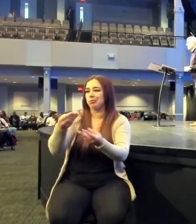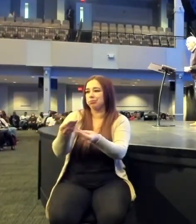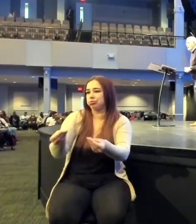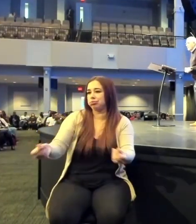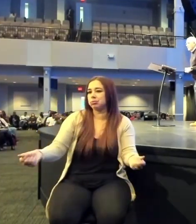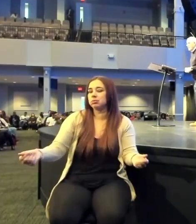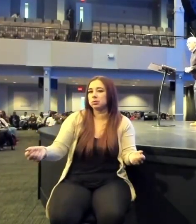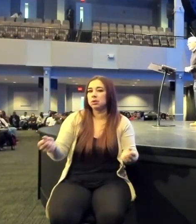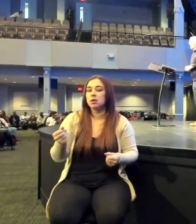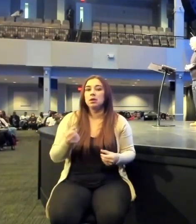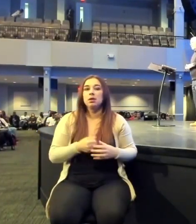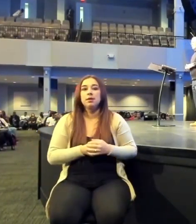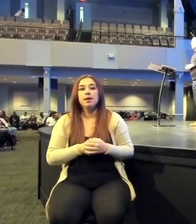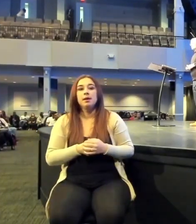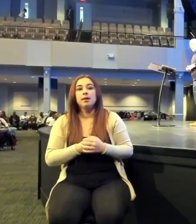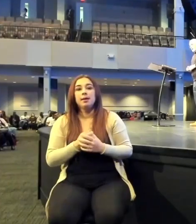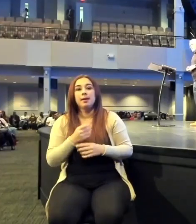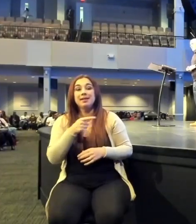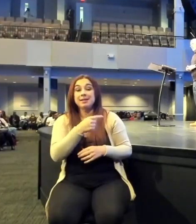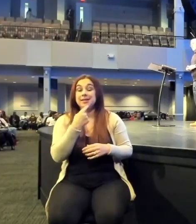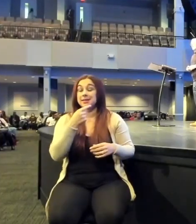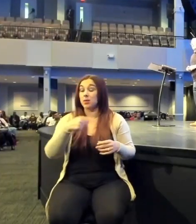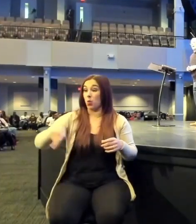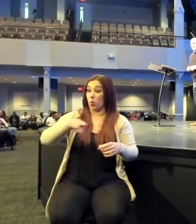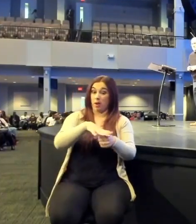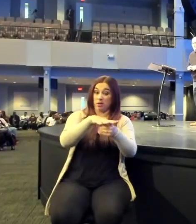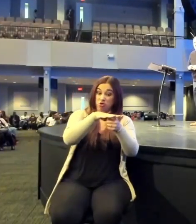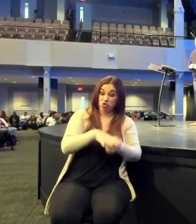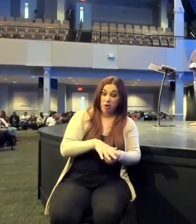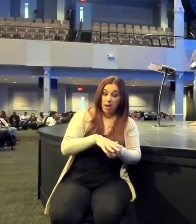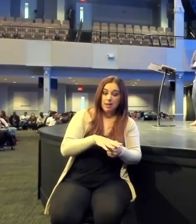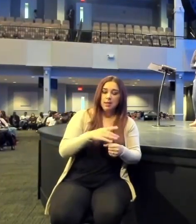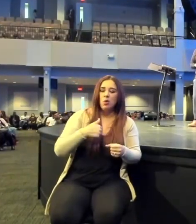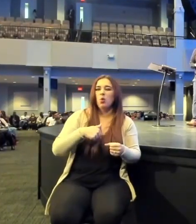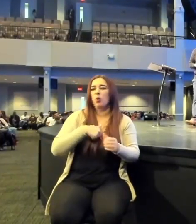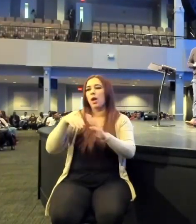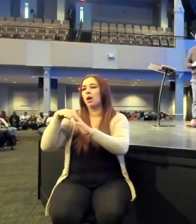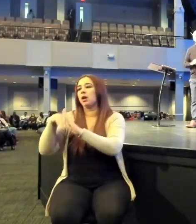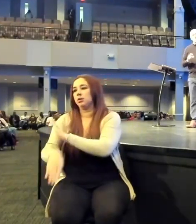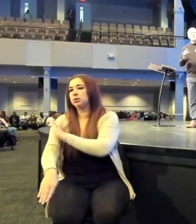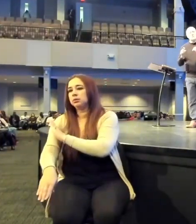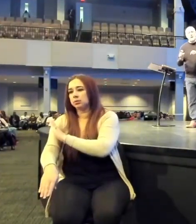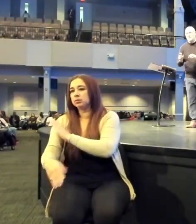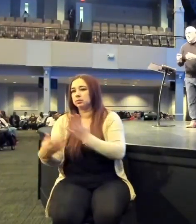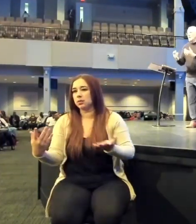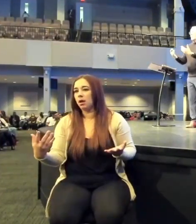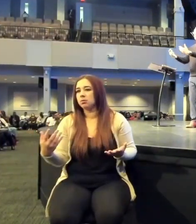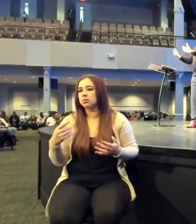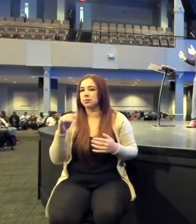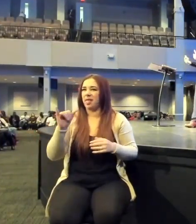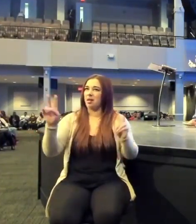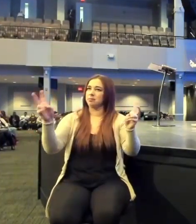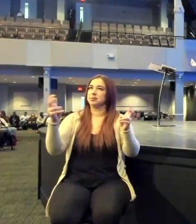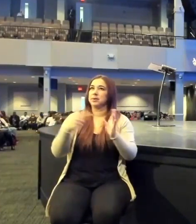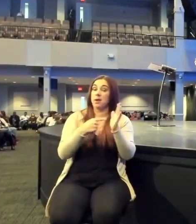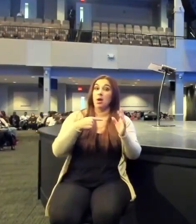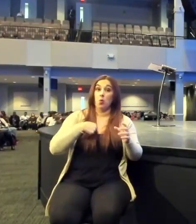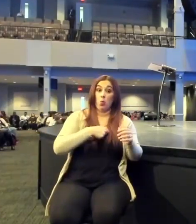It's been said that under stress, we regress. Or I'll say it this way, under distress, we